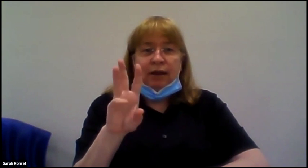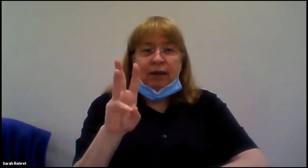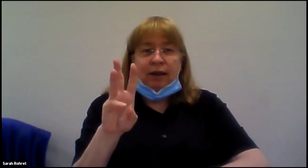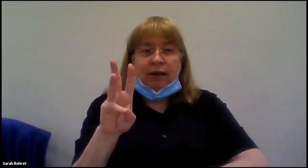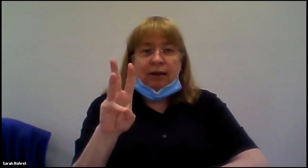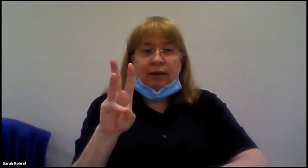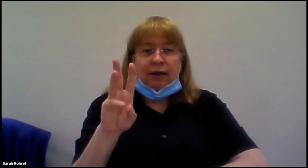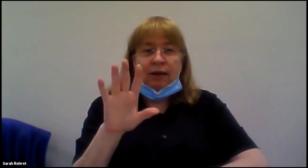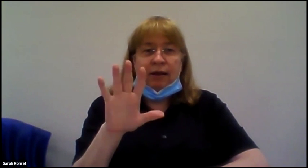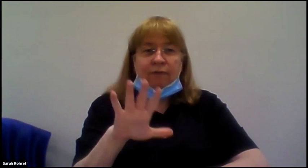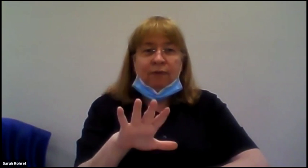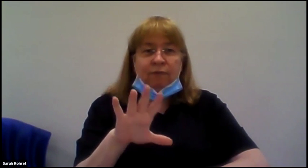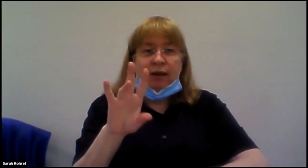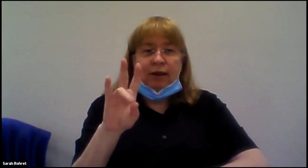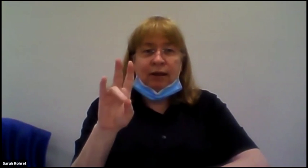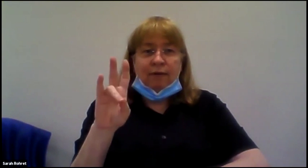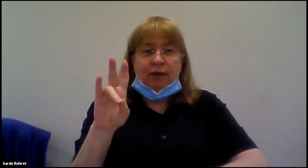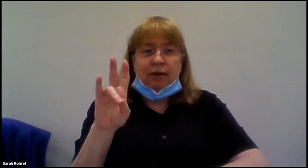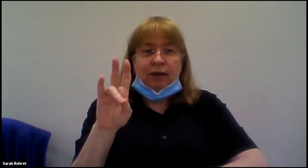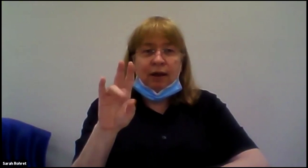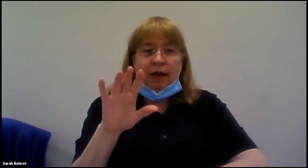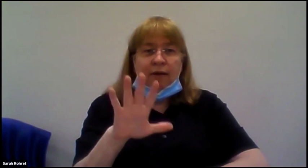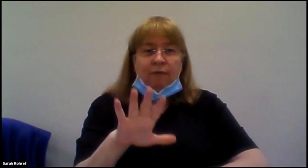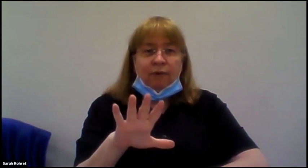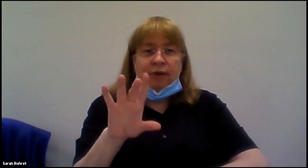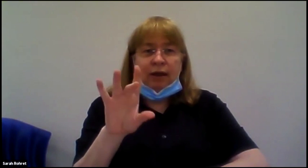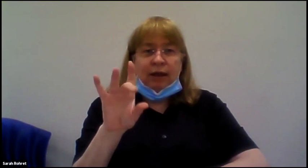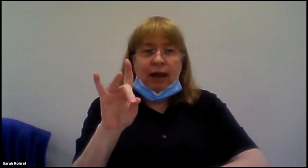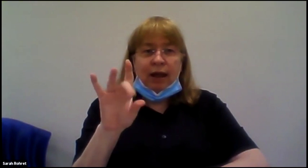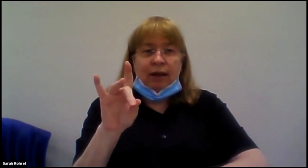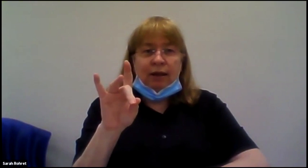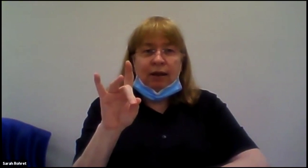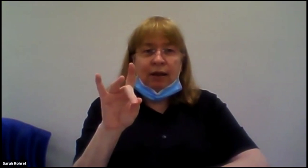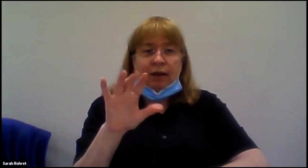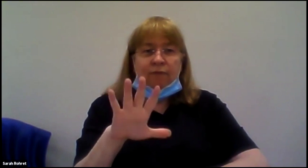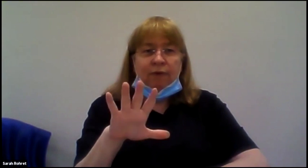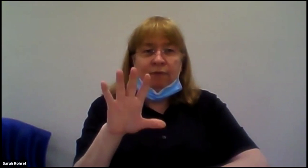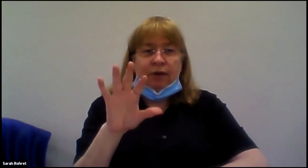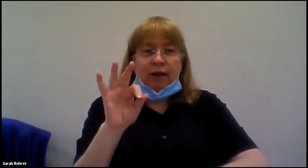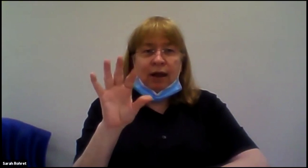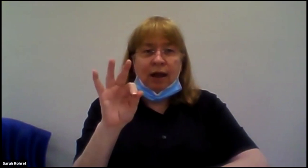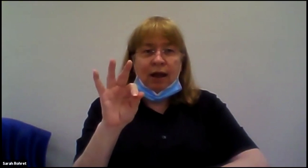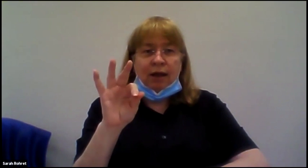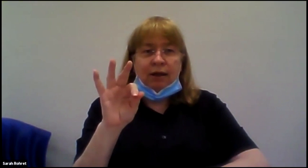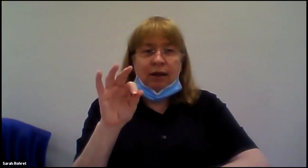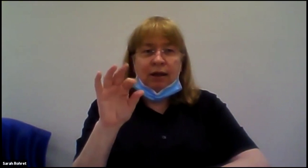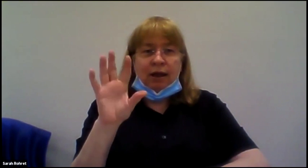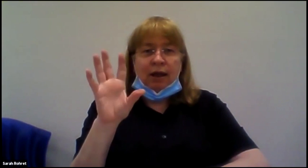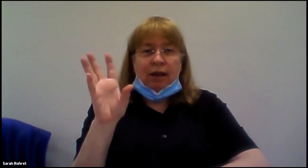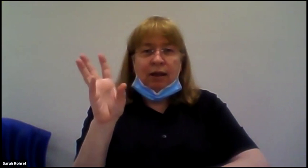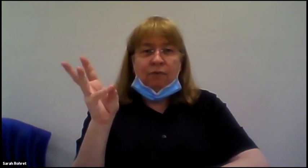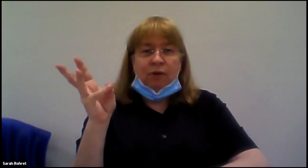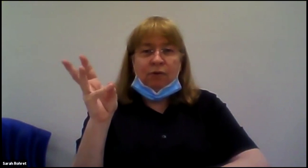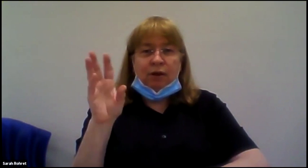56, 57, 58, 59, then we do